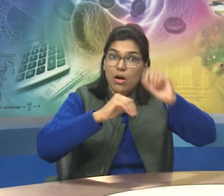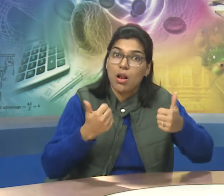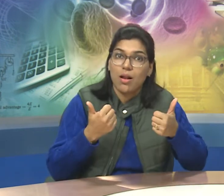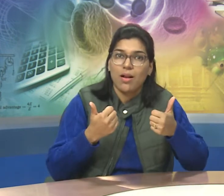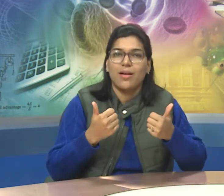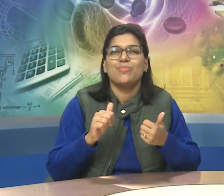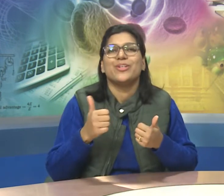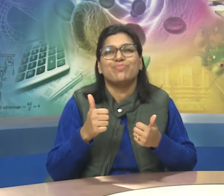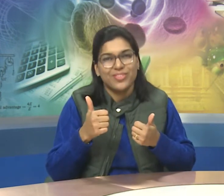efficient